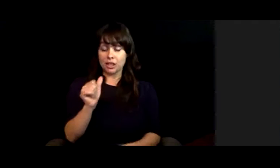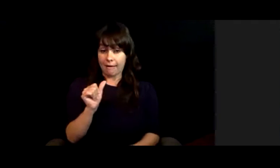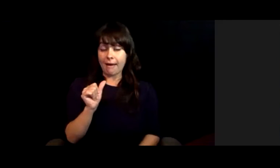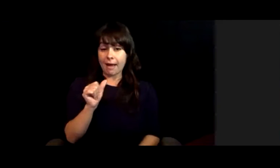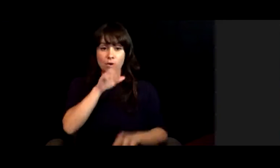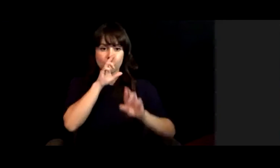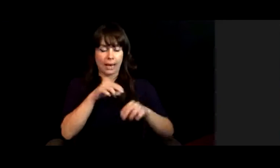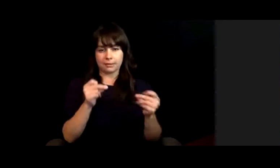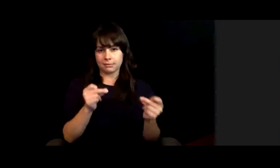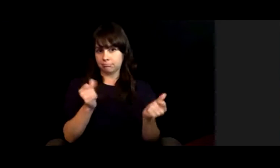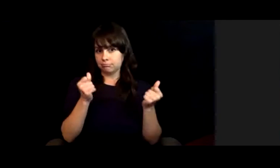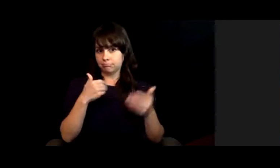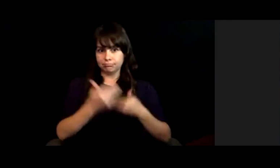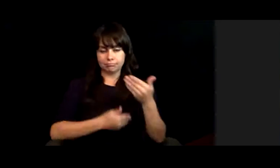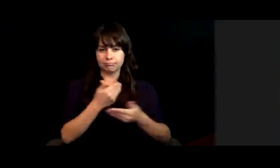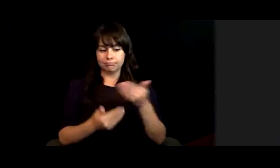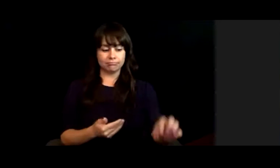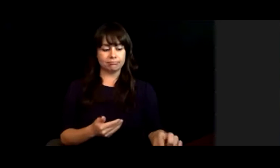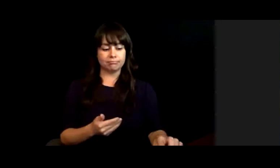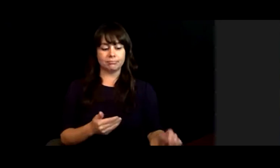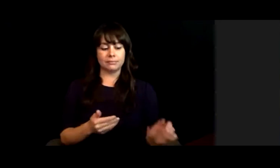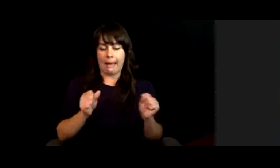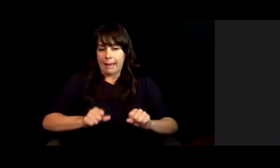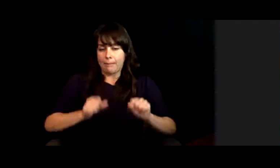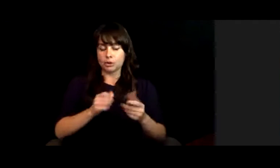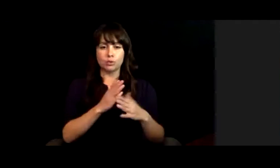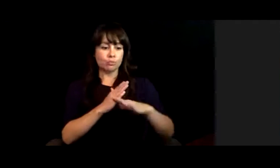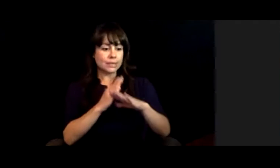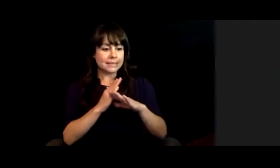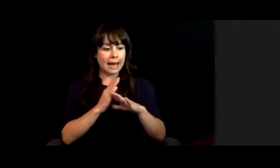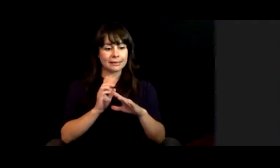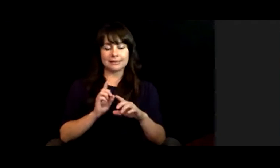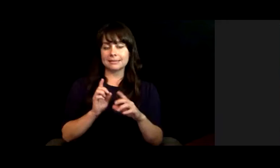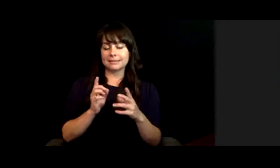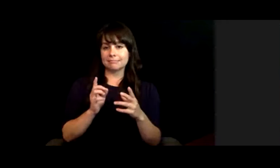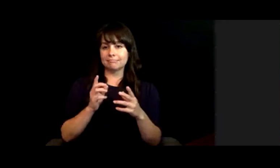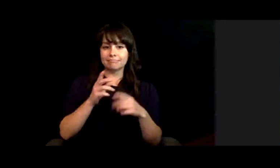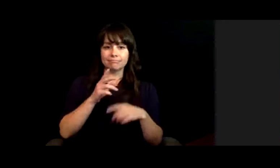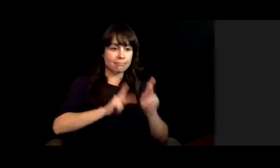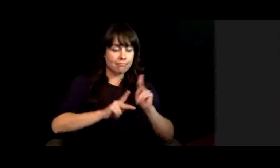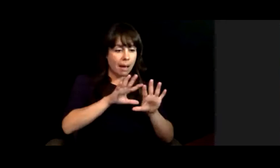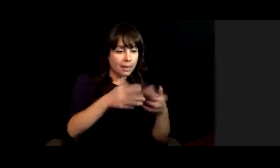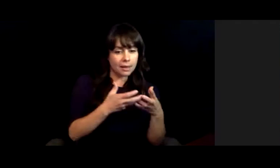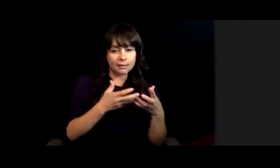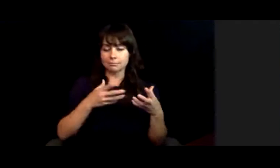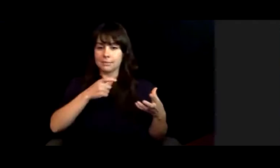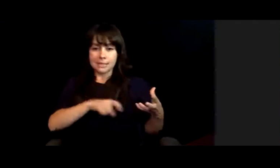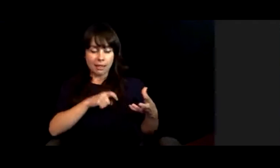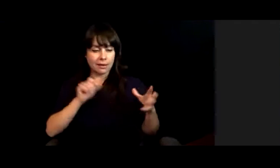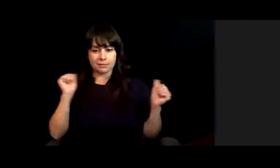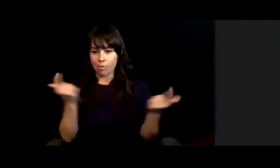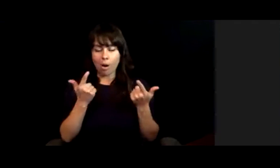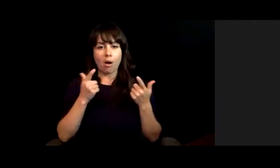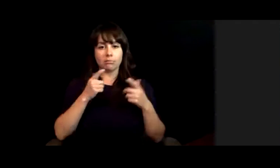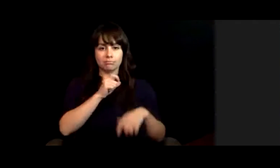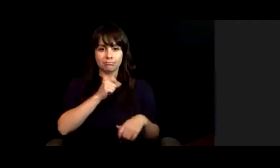reacted quite quickly and was able to protect the public and the delegates and the senators